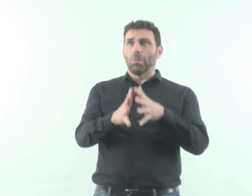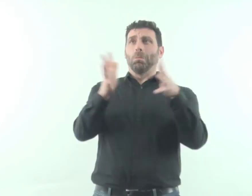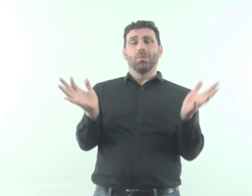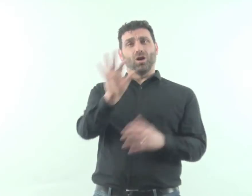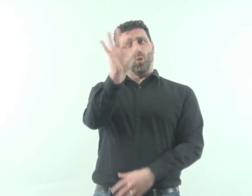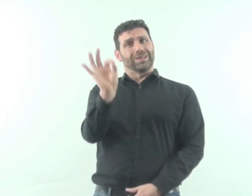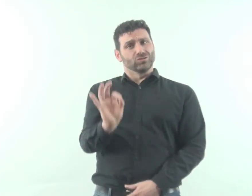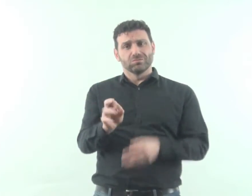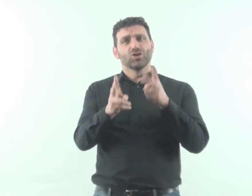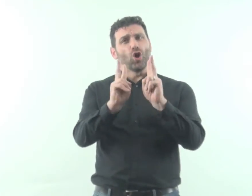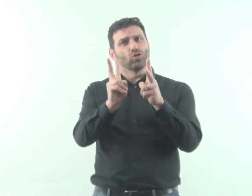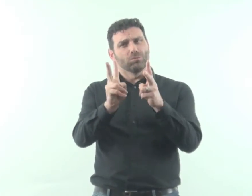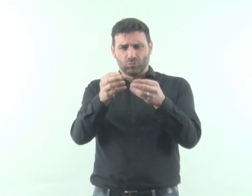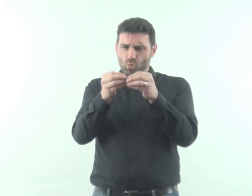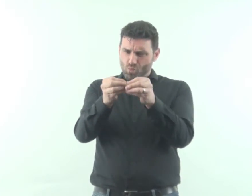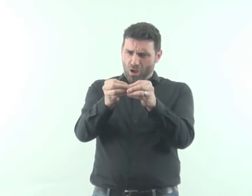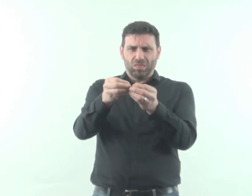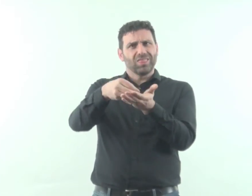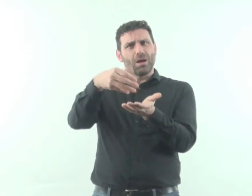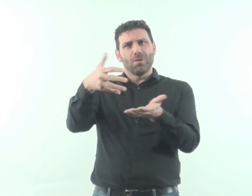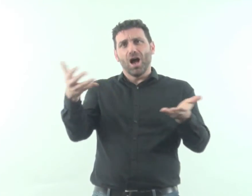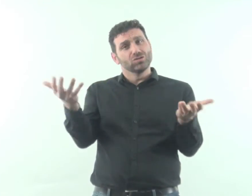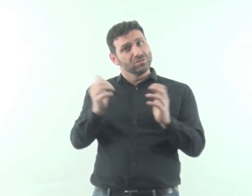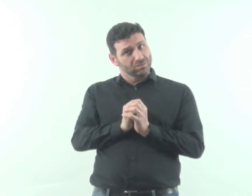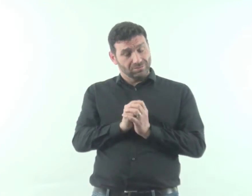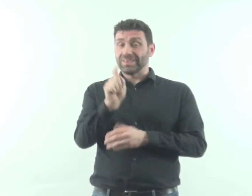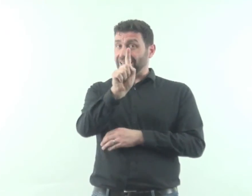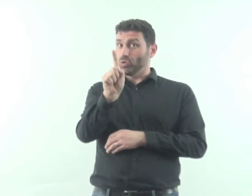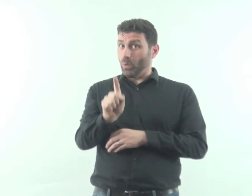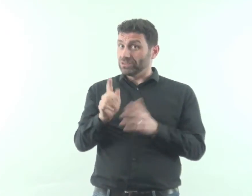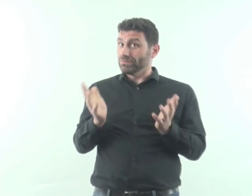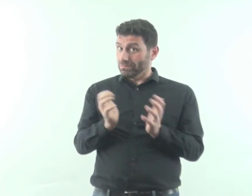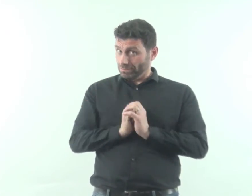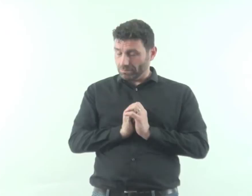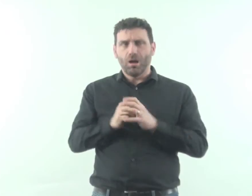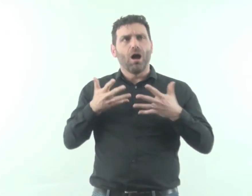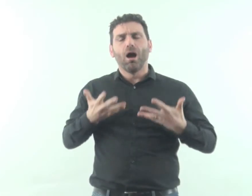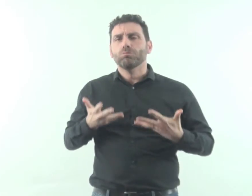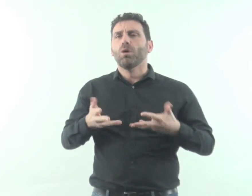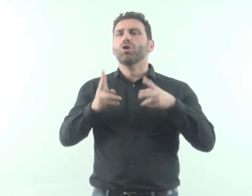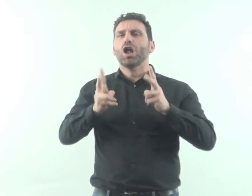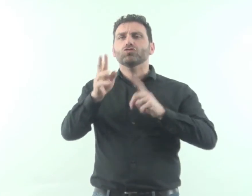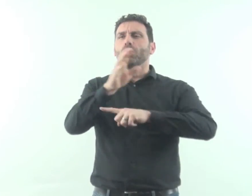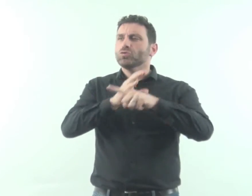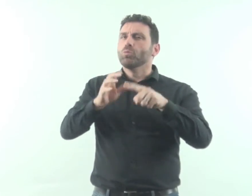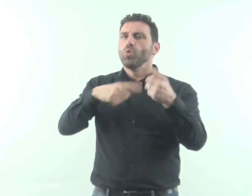The big question for interpreters at the moment is about how much they're actually worth. That's the question. The